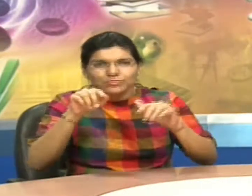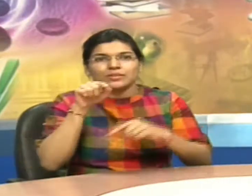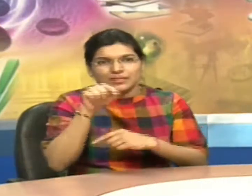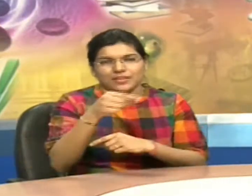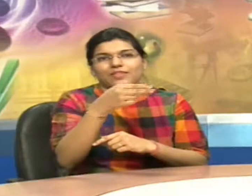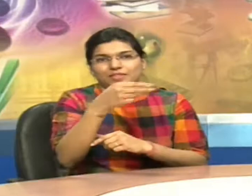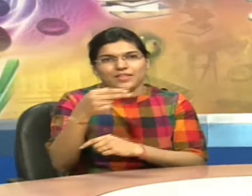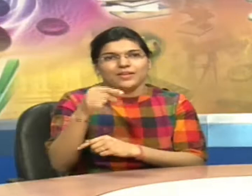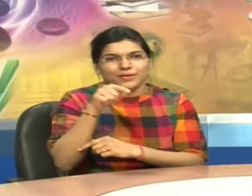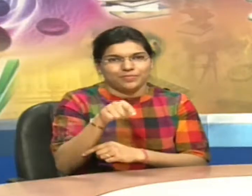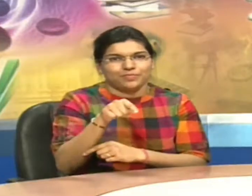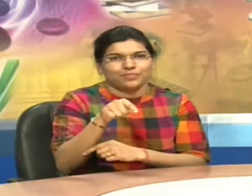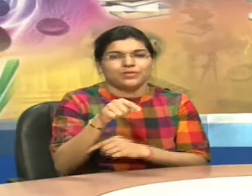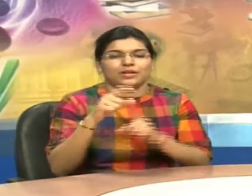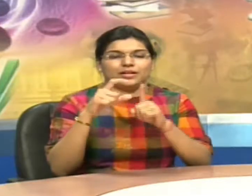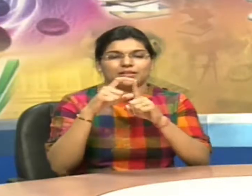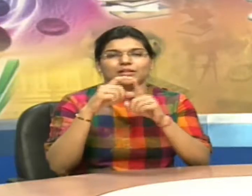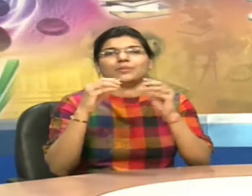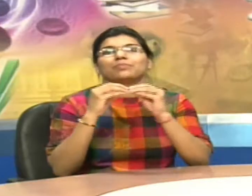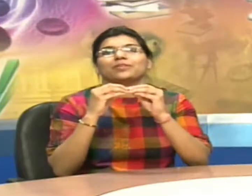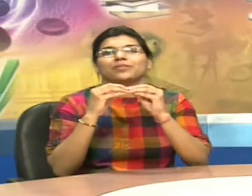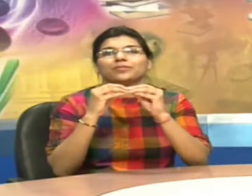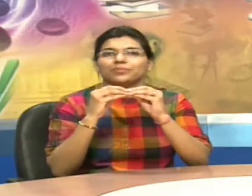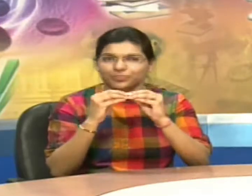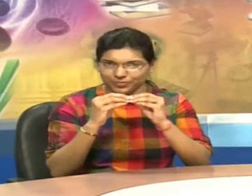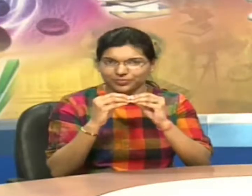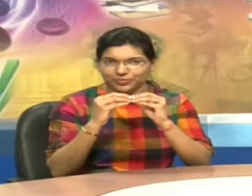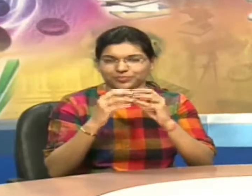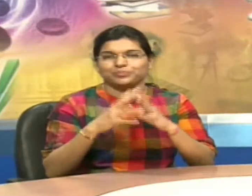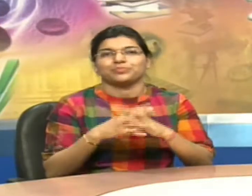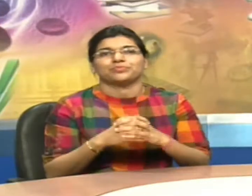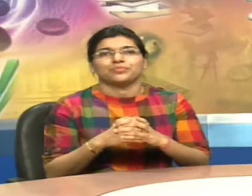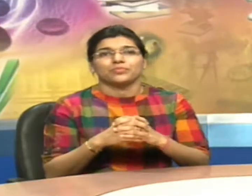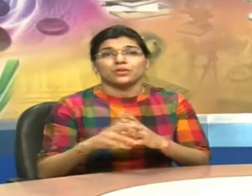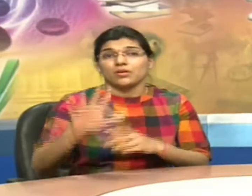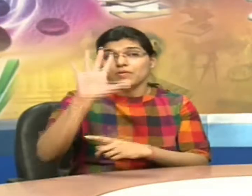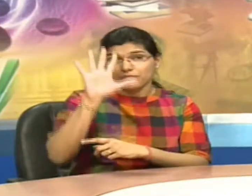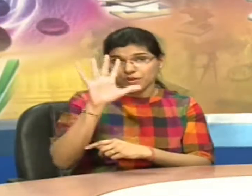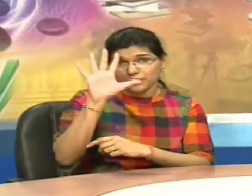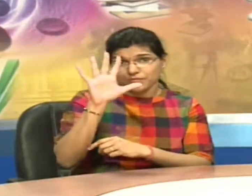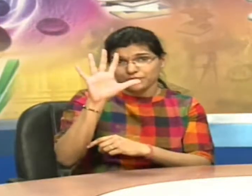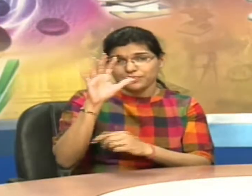are different tool of measurements. Similarly, that is dB.